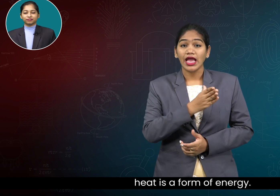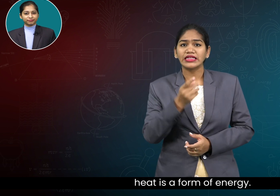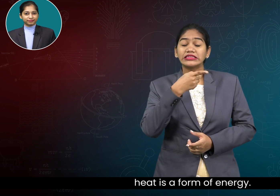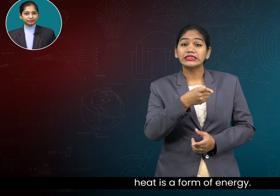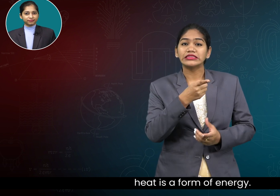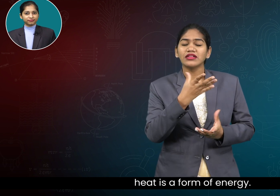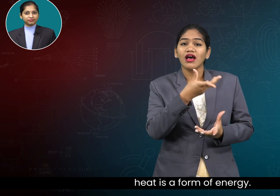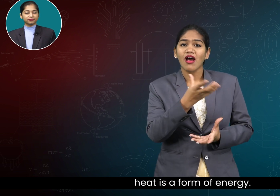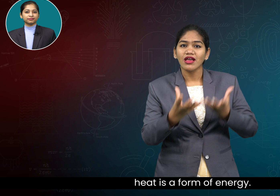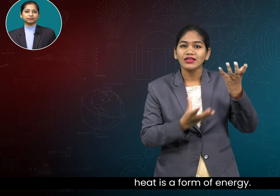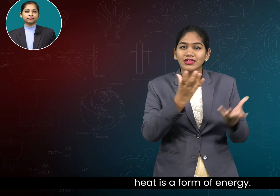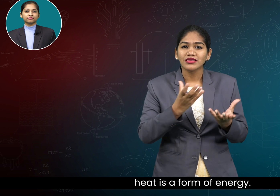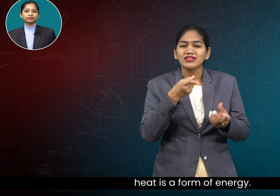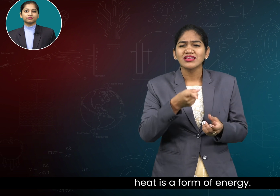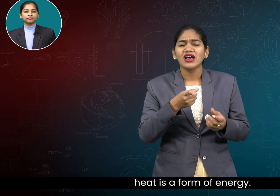energy.